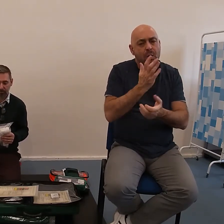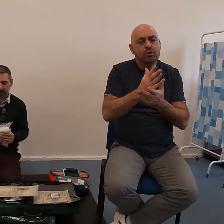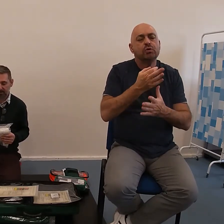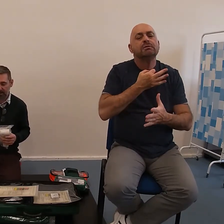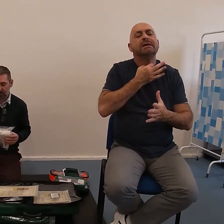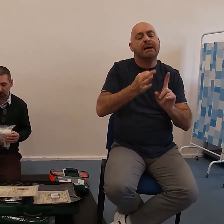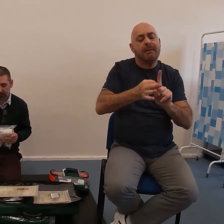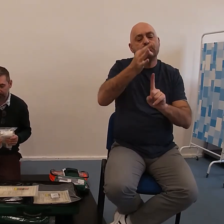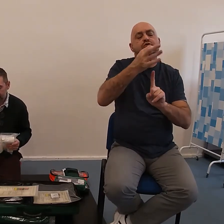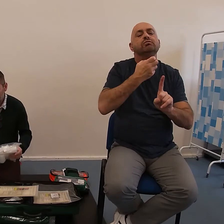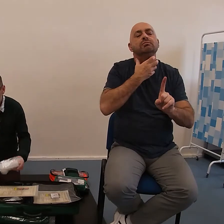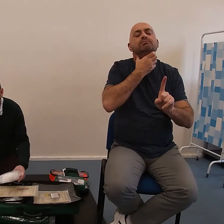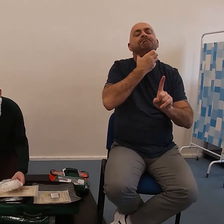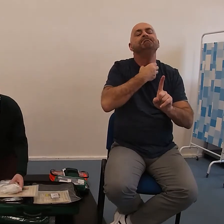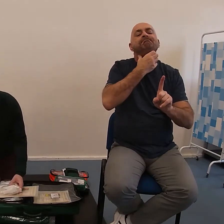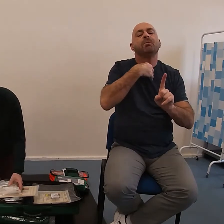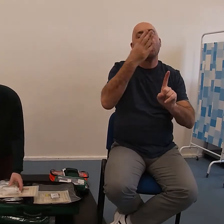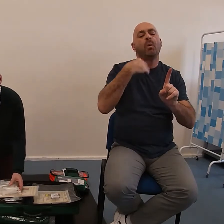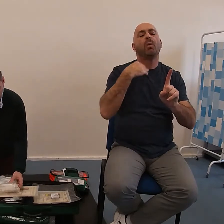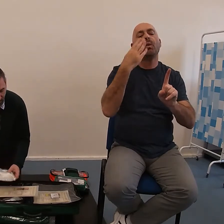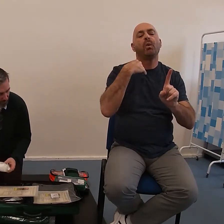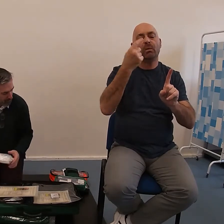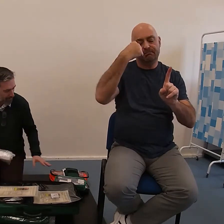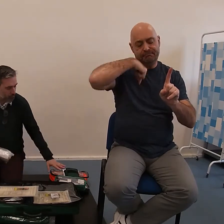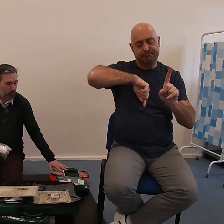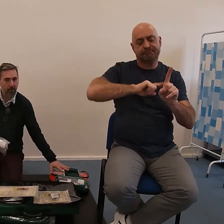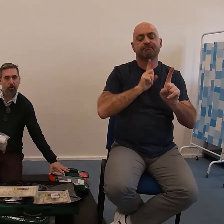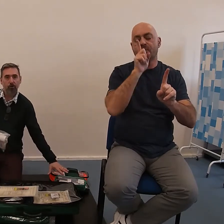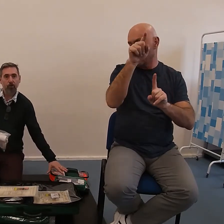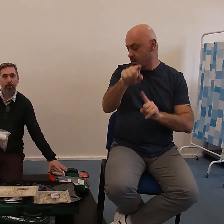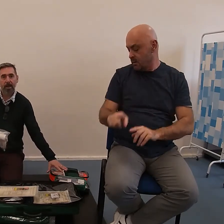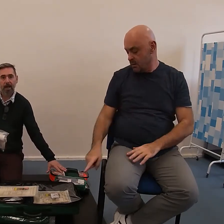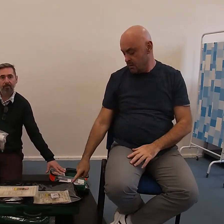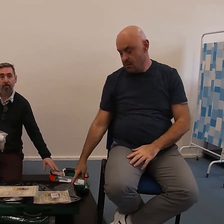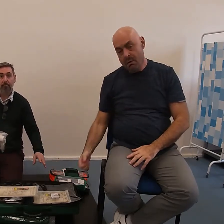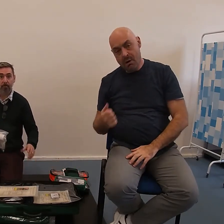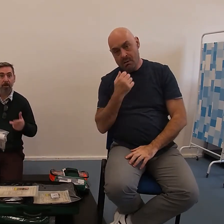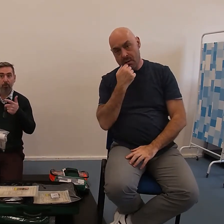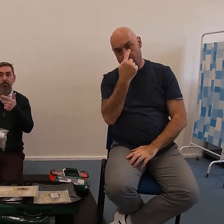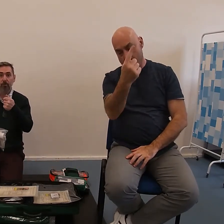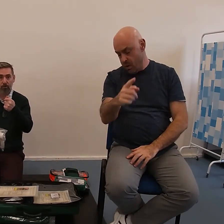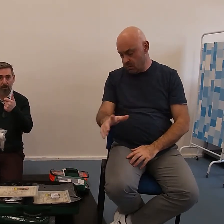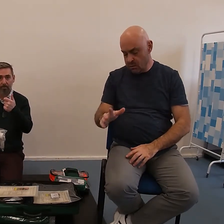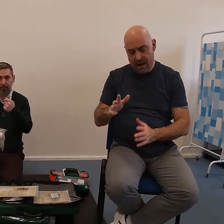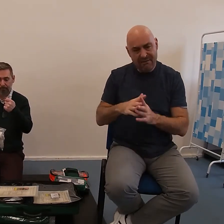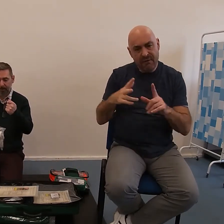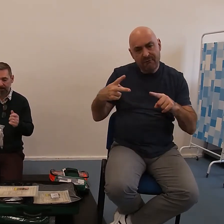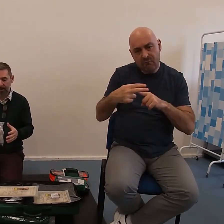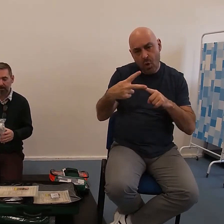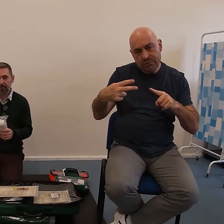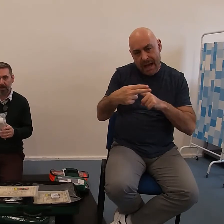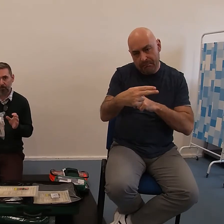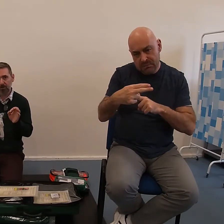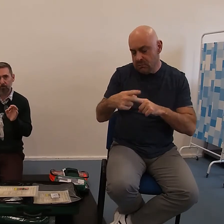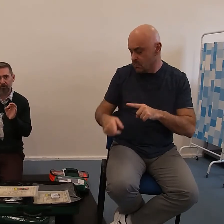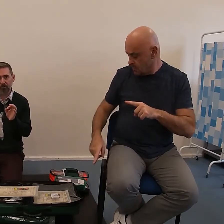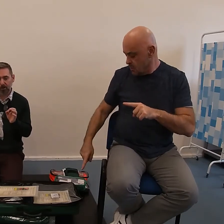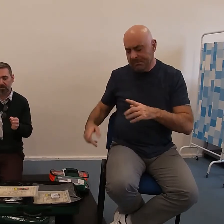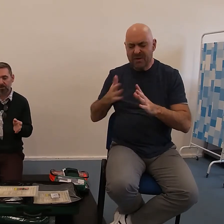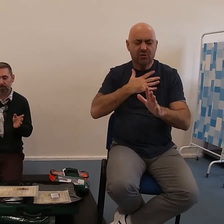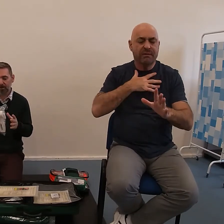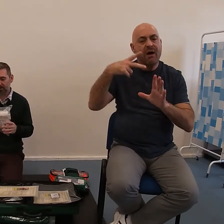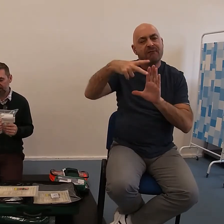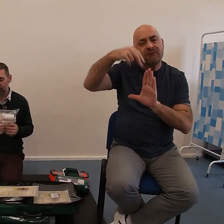ensure adequate ventilation. So in pouch 1 you saw that we had the McGill's forceps, okay? That would deal